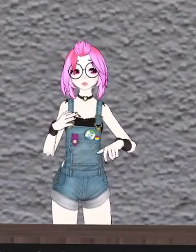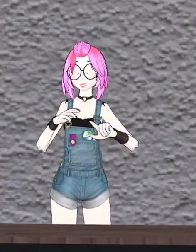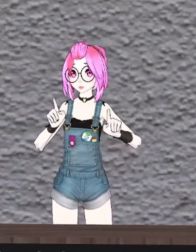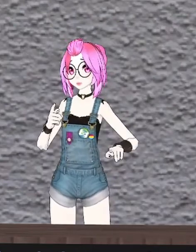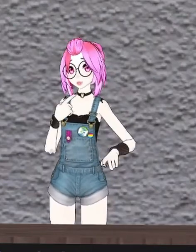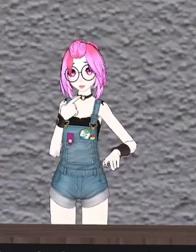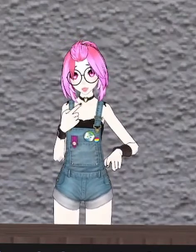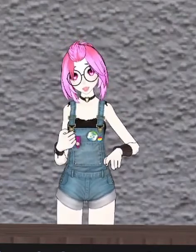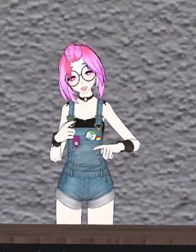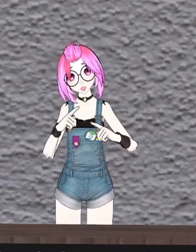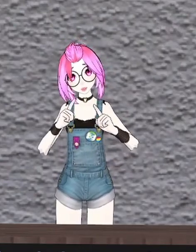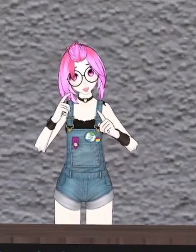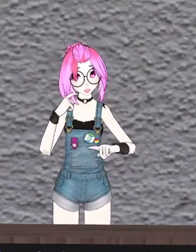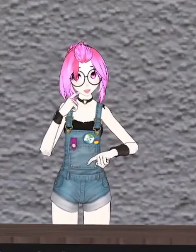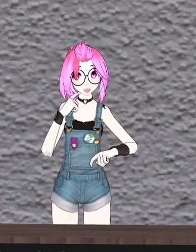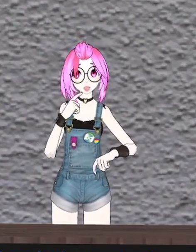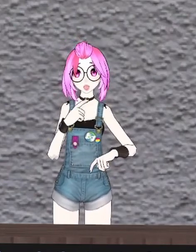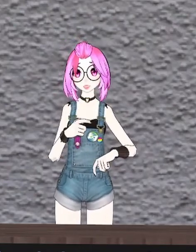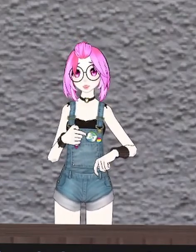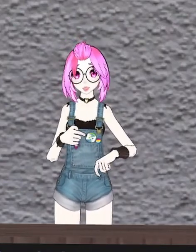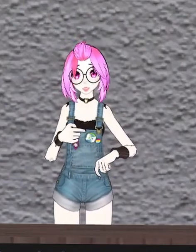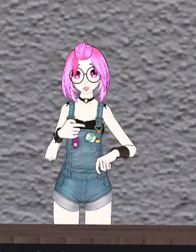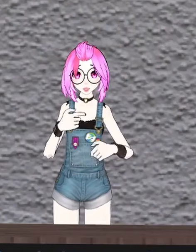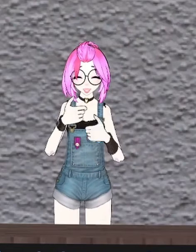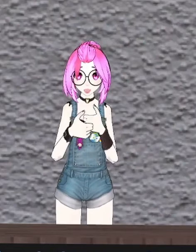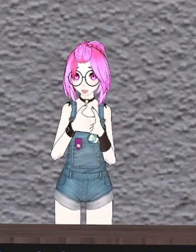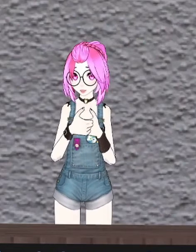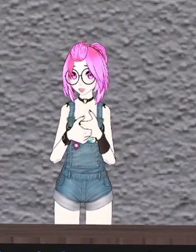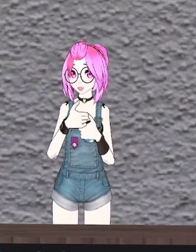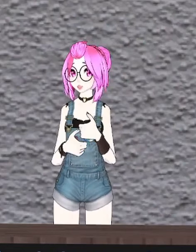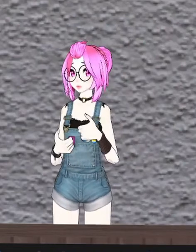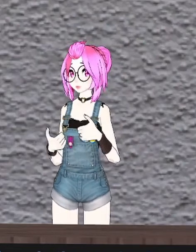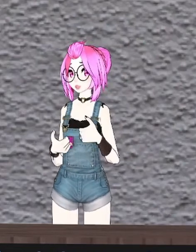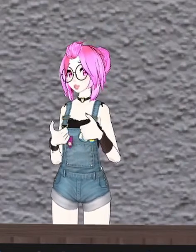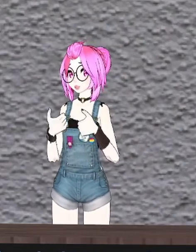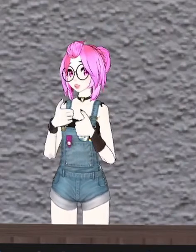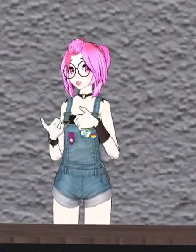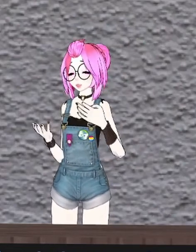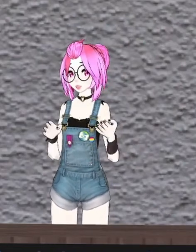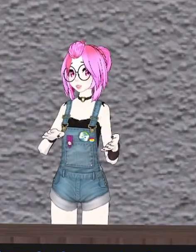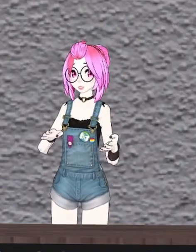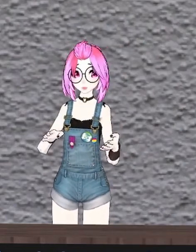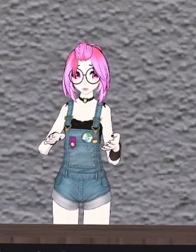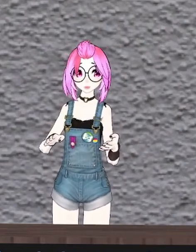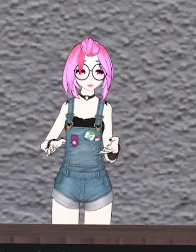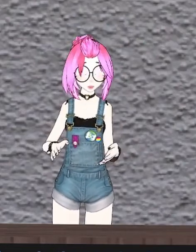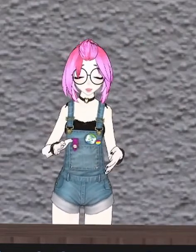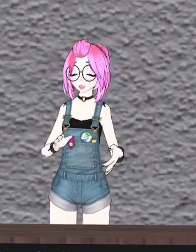But I've been told that in some dialects, this actually means danger, like danger of death.